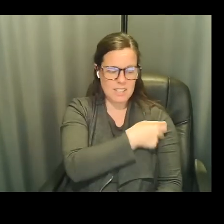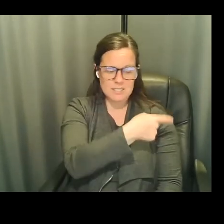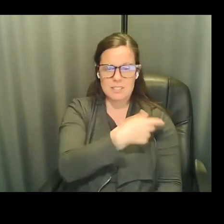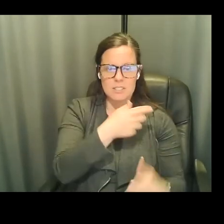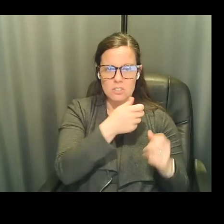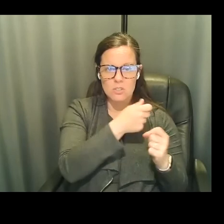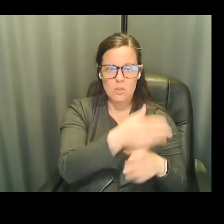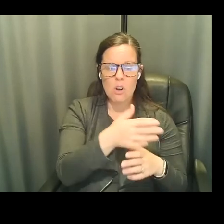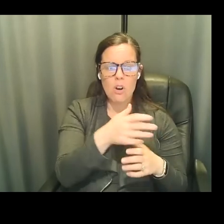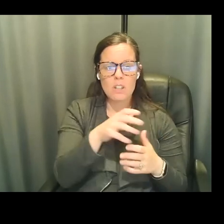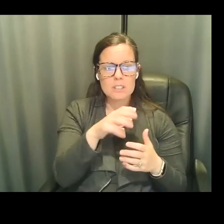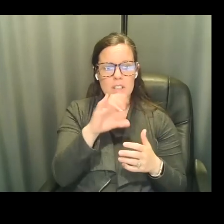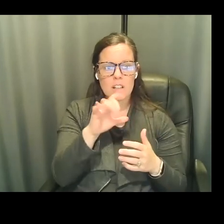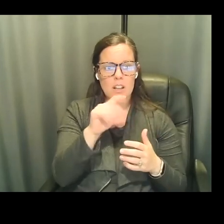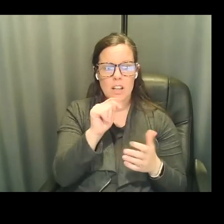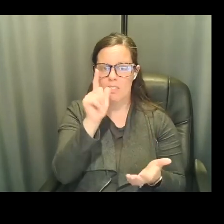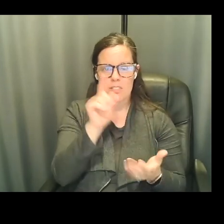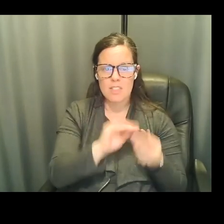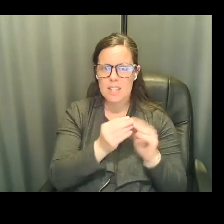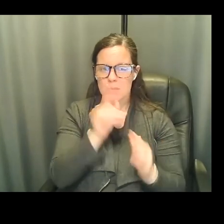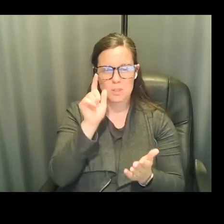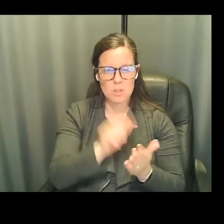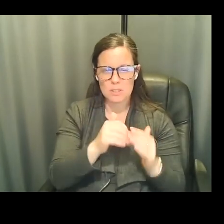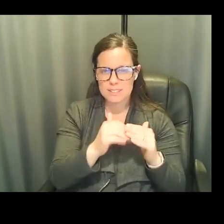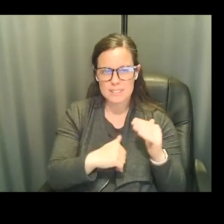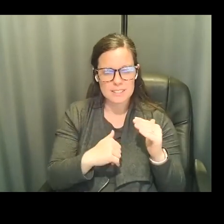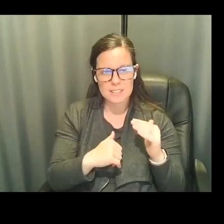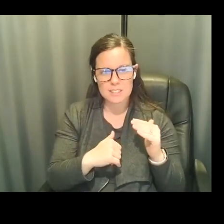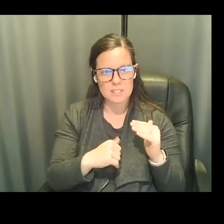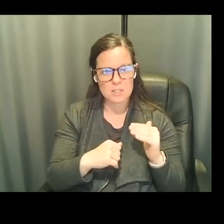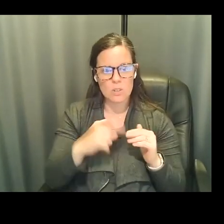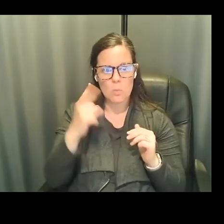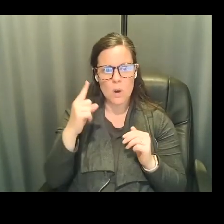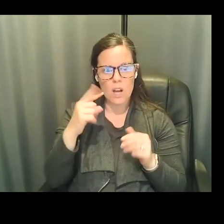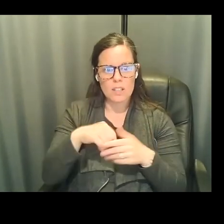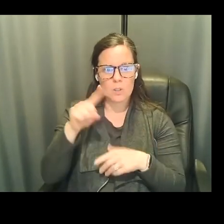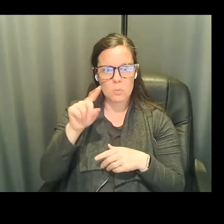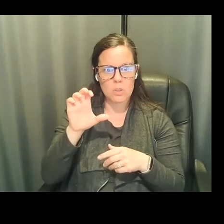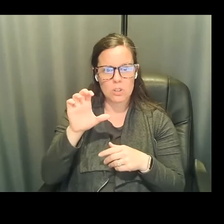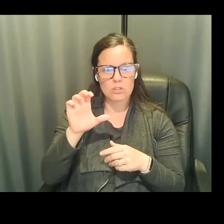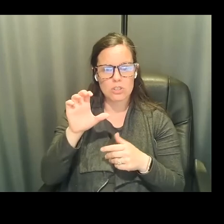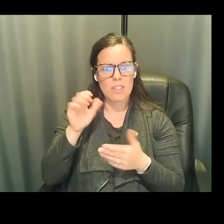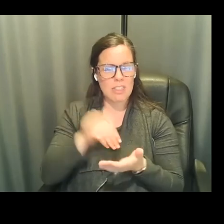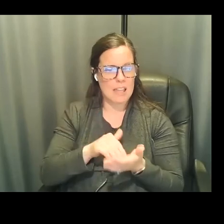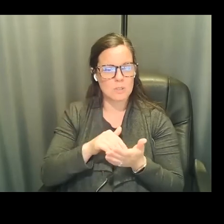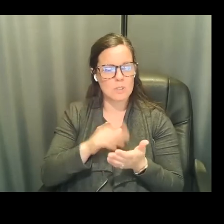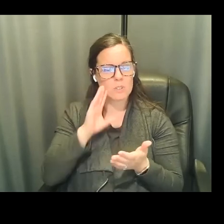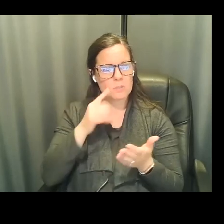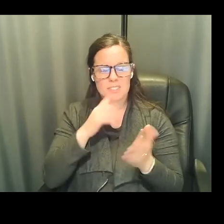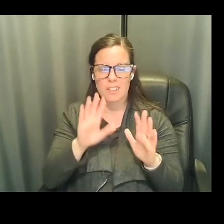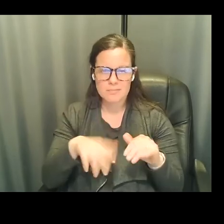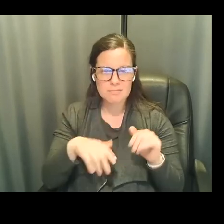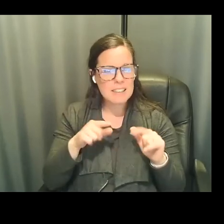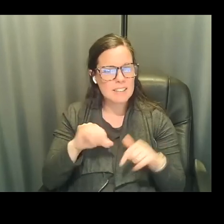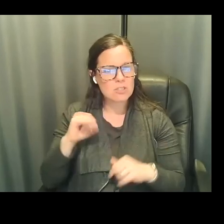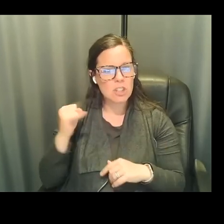clot, it's so low. I mean, it's less than 1 in 100,000. So I would say that, look, this